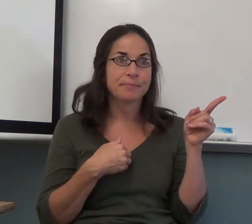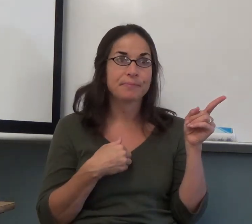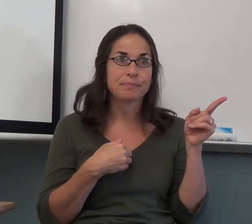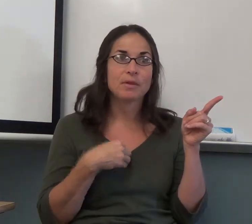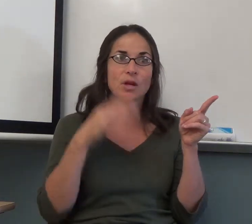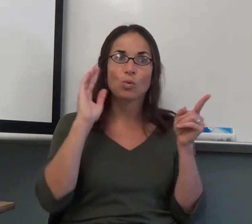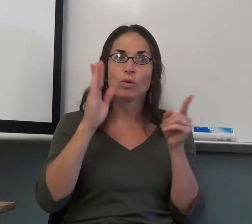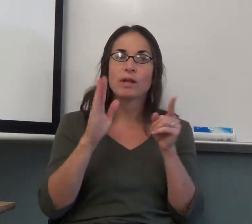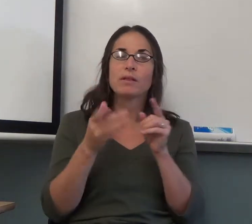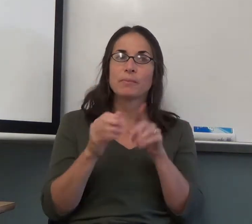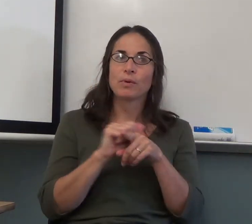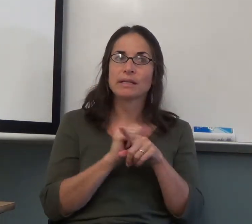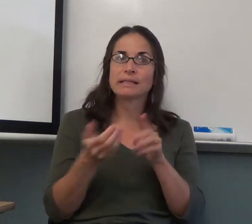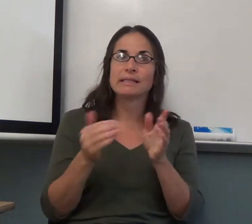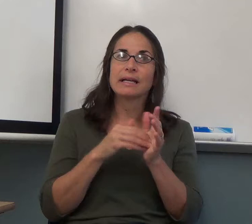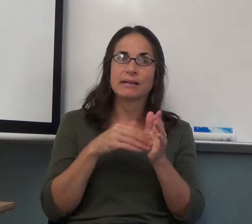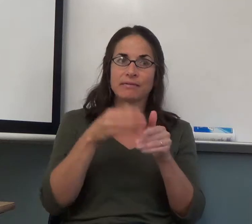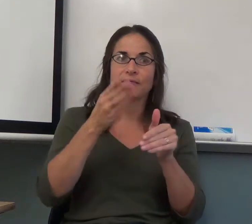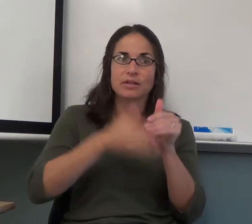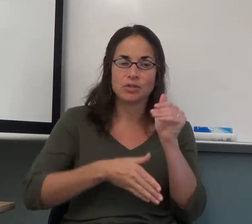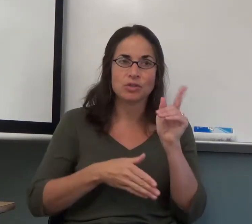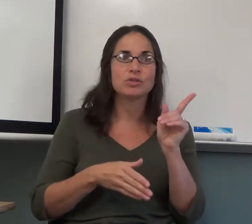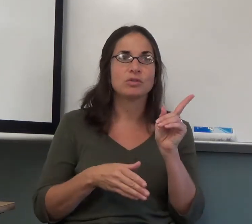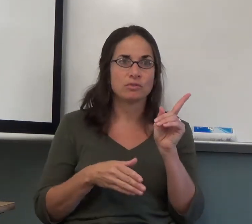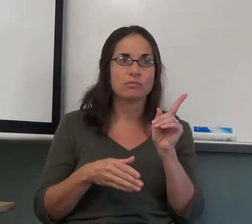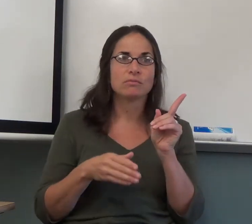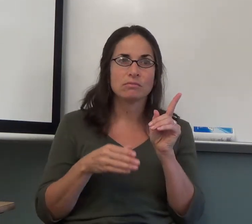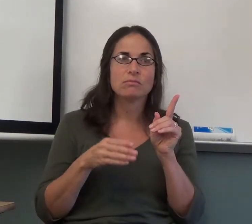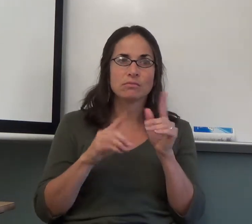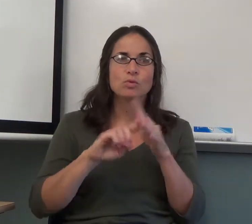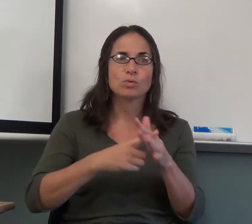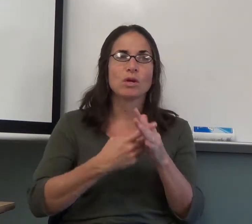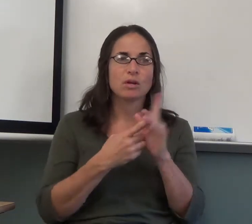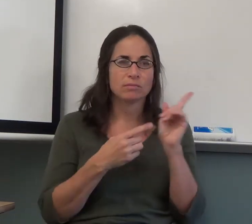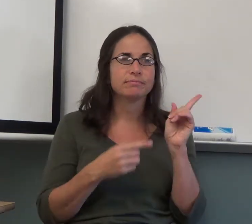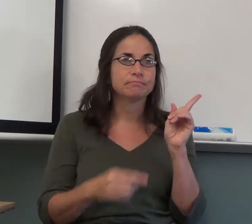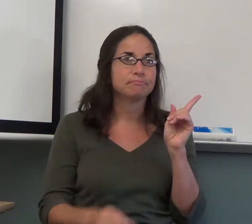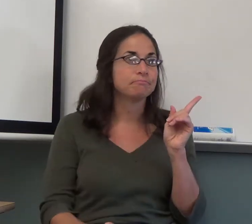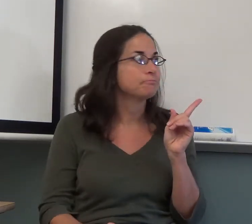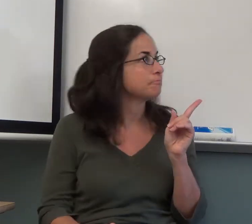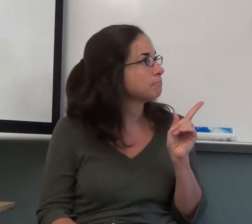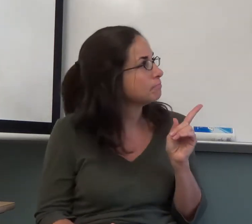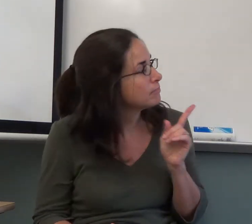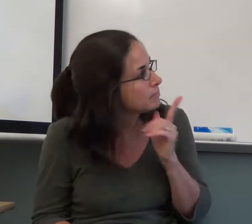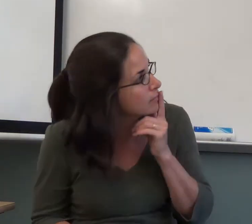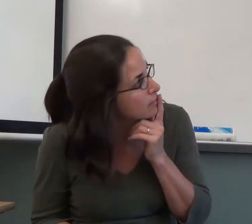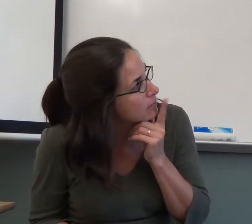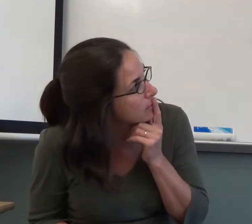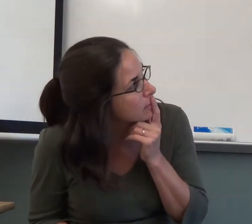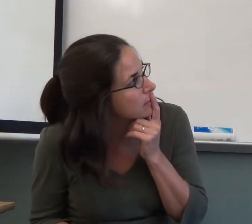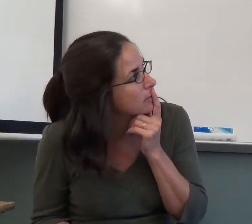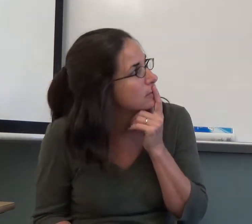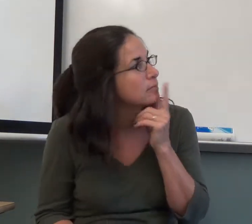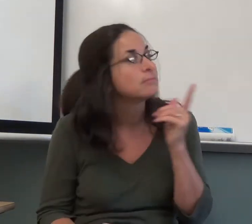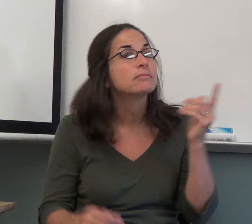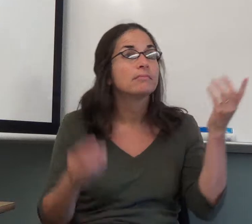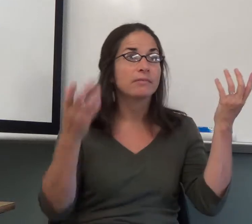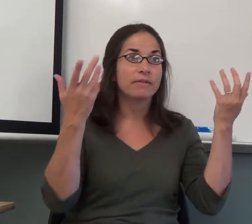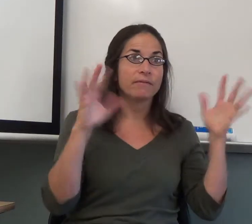time and we're going to finish this assignment to start our warm-up today. And then we're going to do something a little different. We're going to take what we've learned and we're going to put it